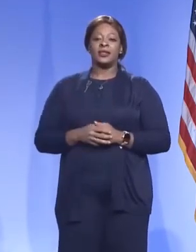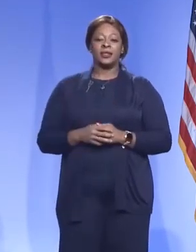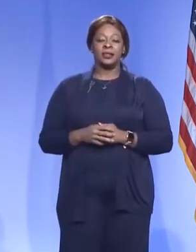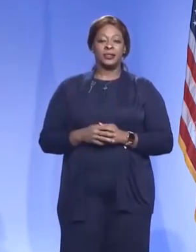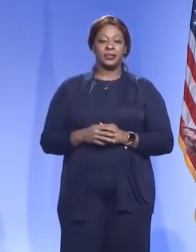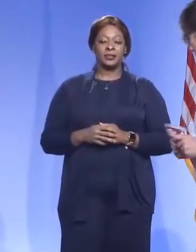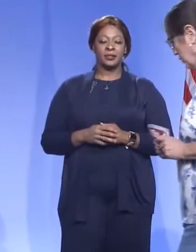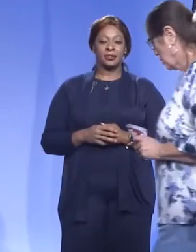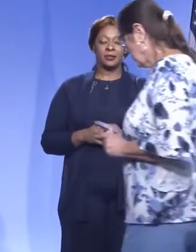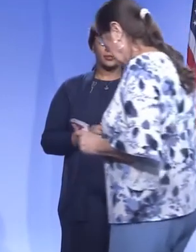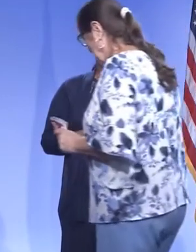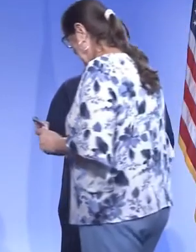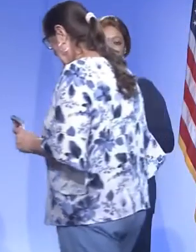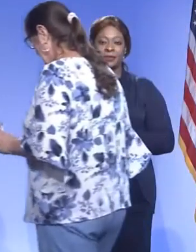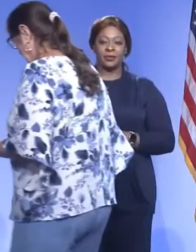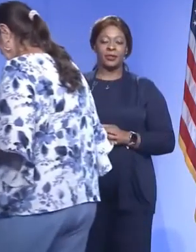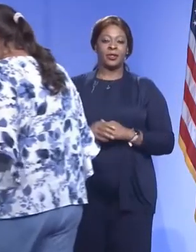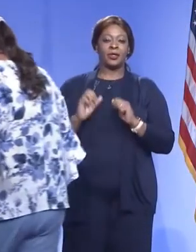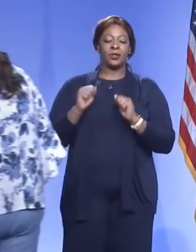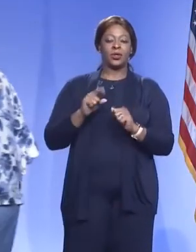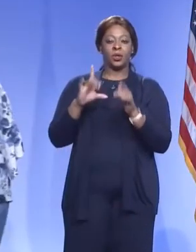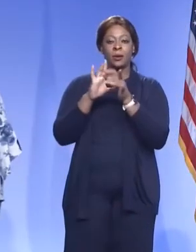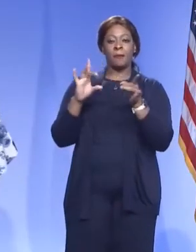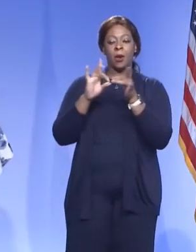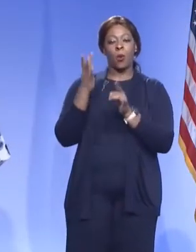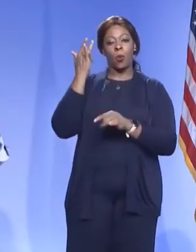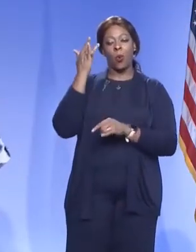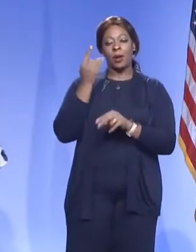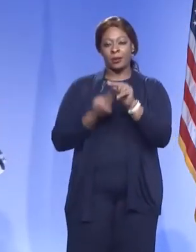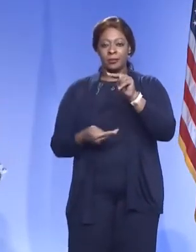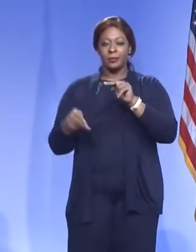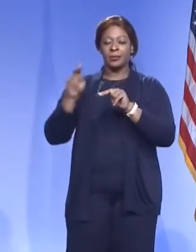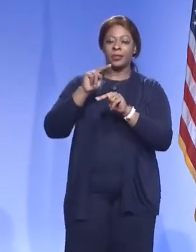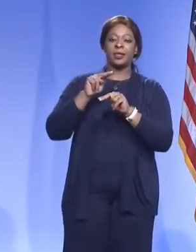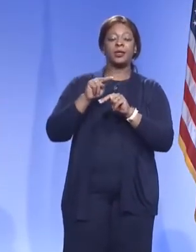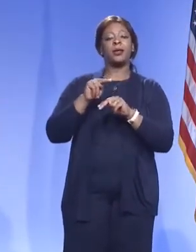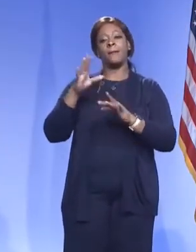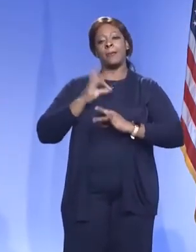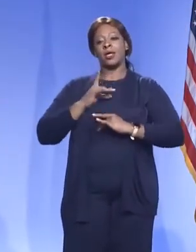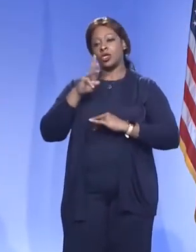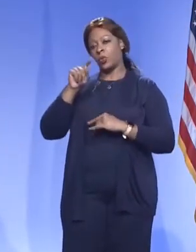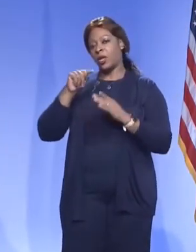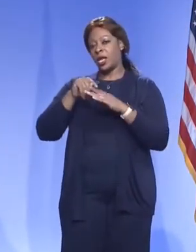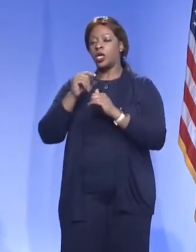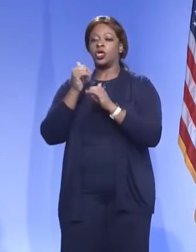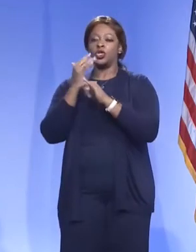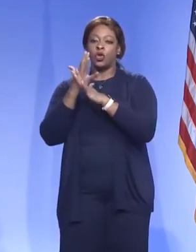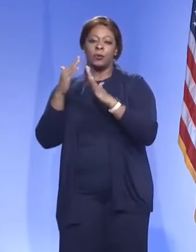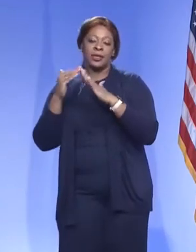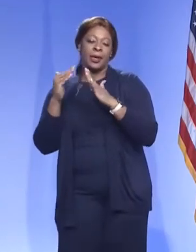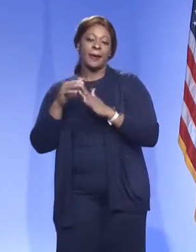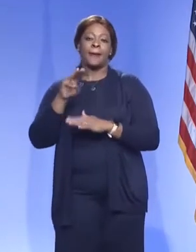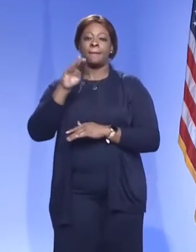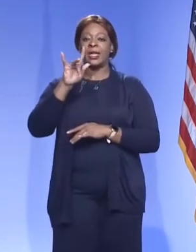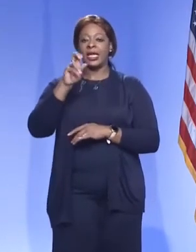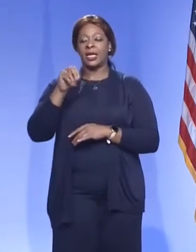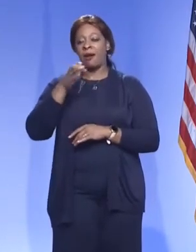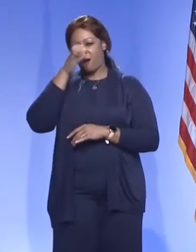that notice came from the state health department, and their notice came from the Centers for Disease Control. Katie